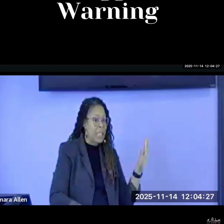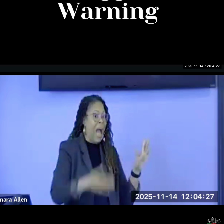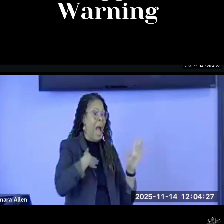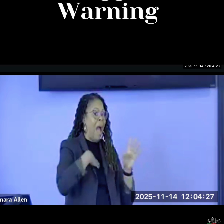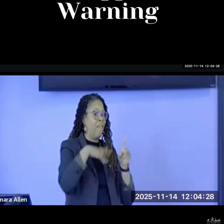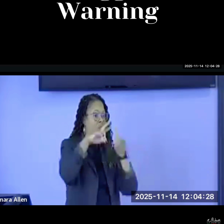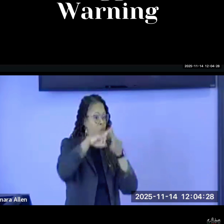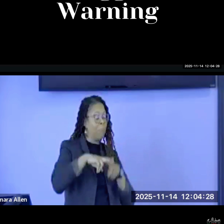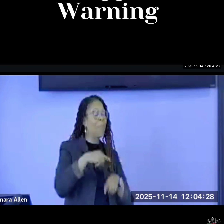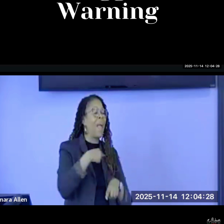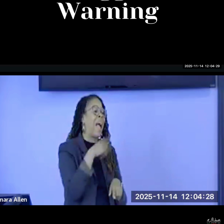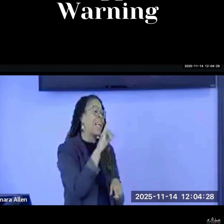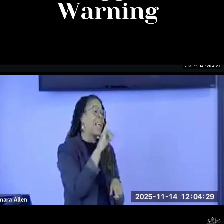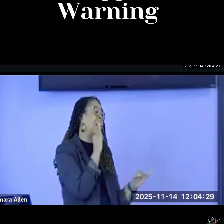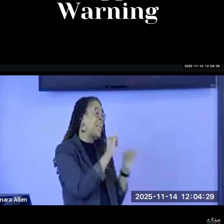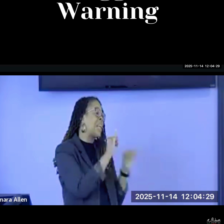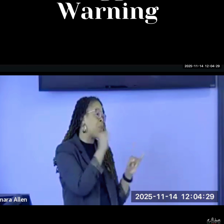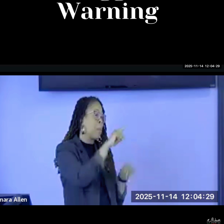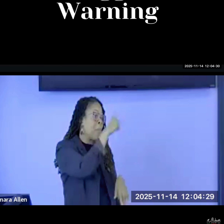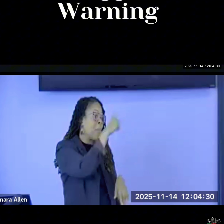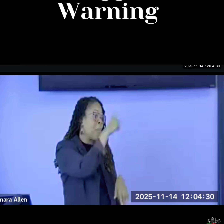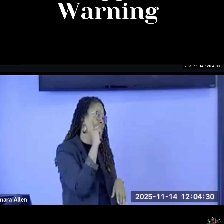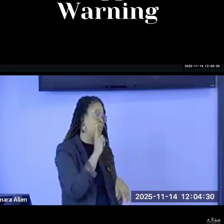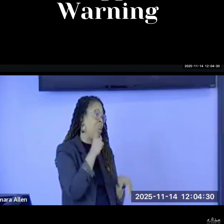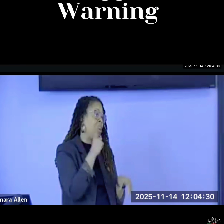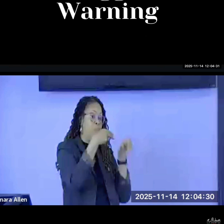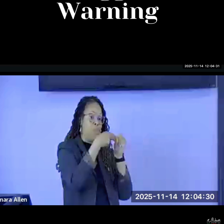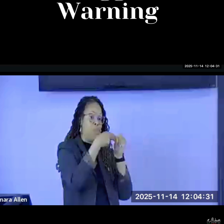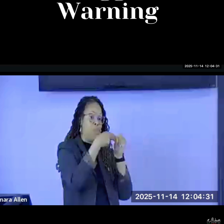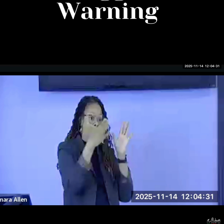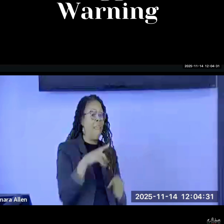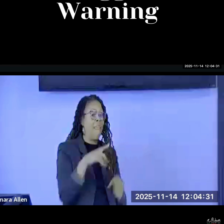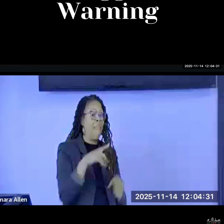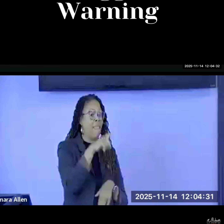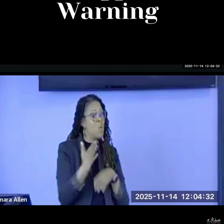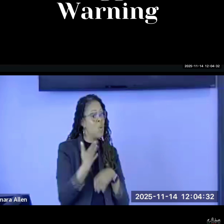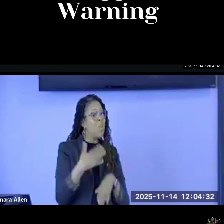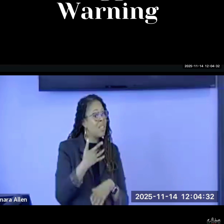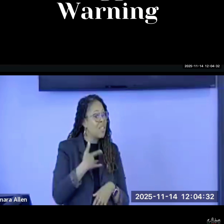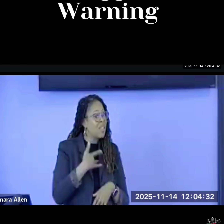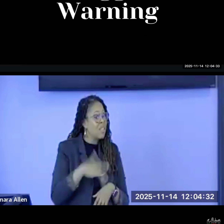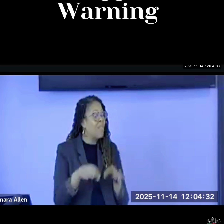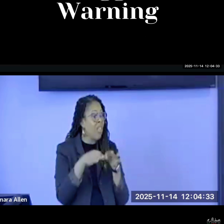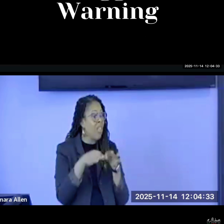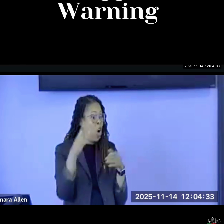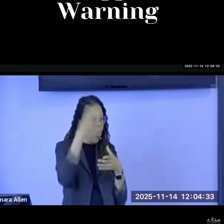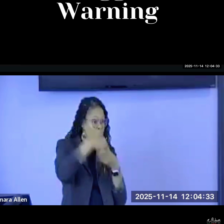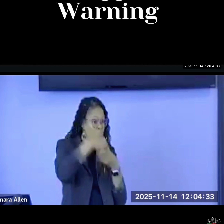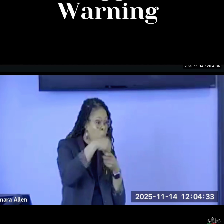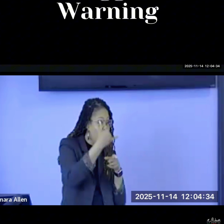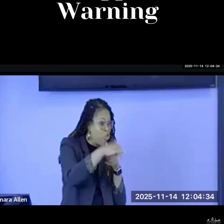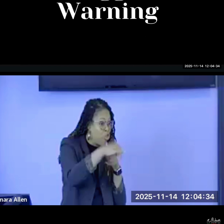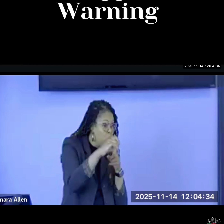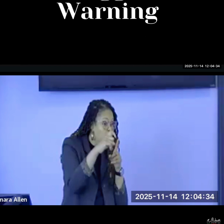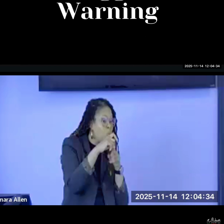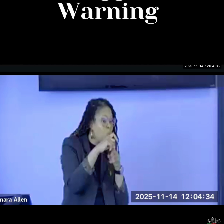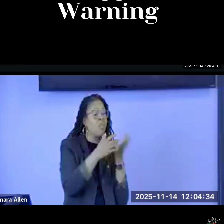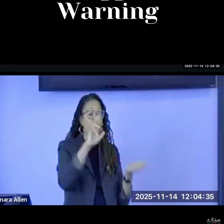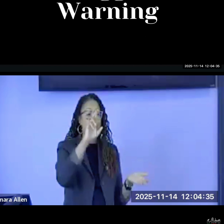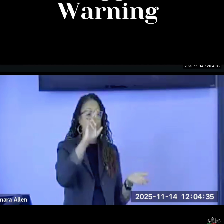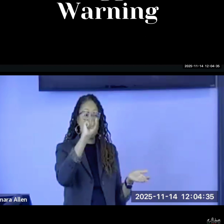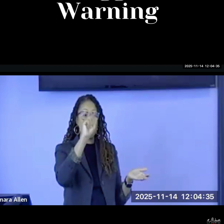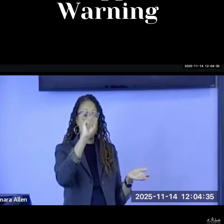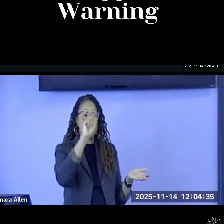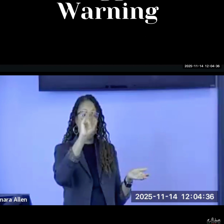This dissertation, when I went through it, as I interviewed Black deaf participants,